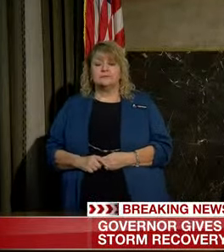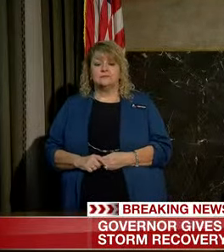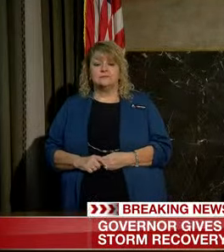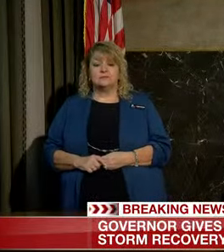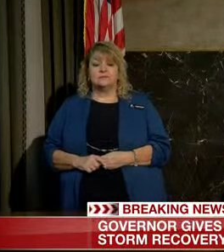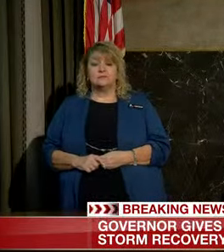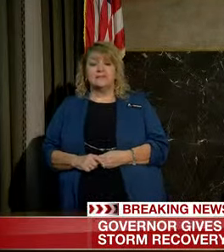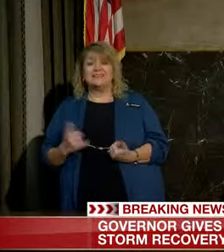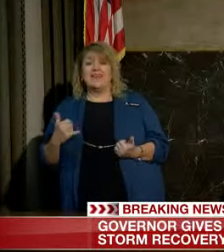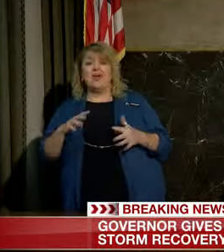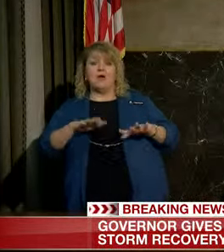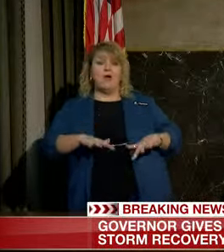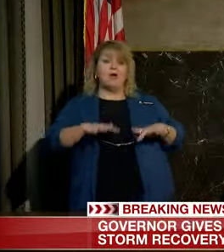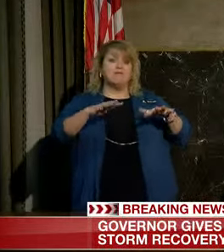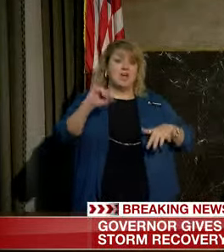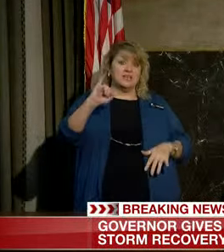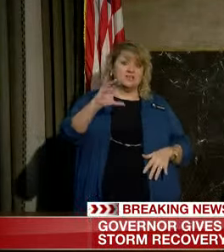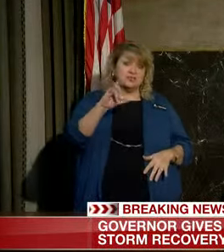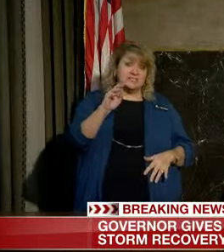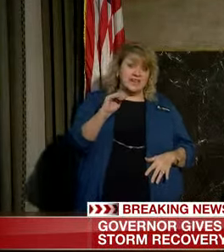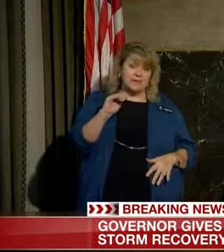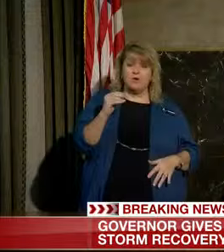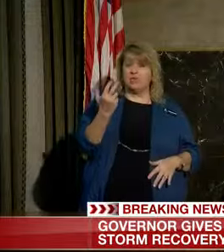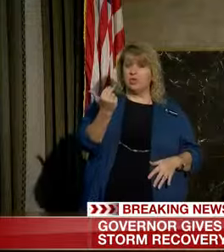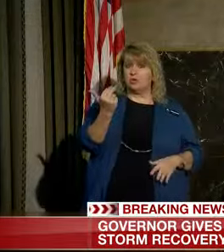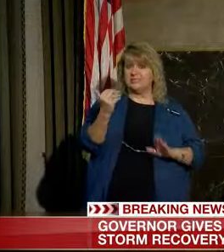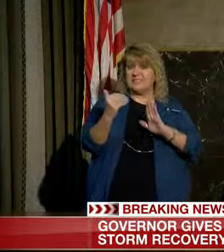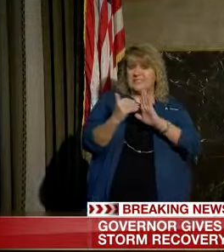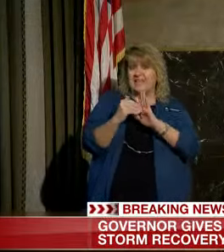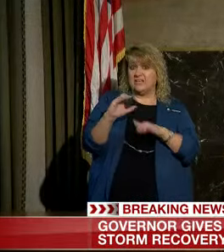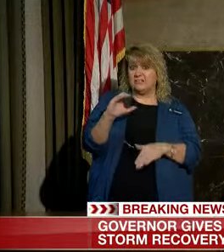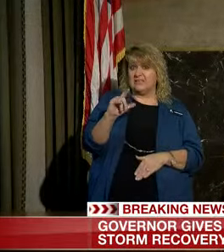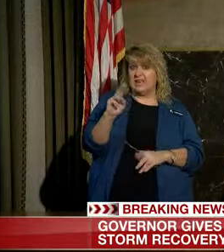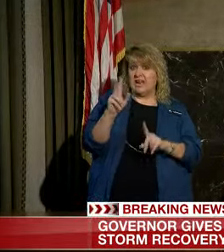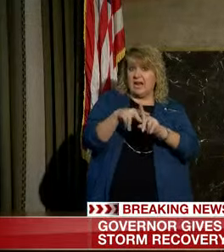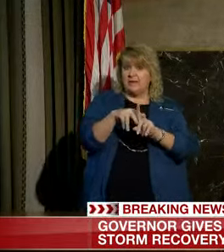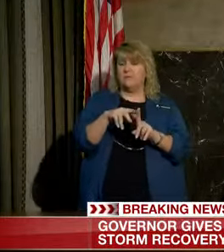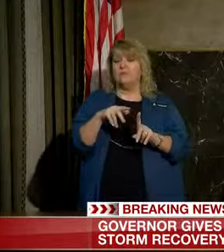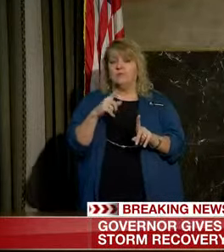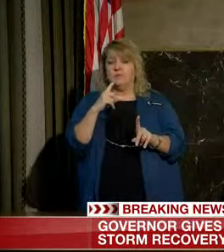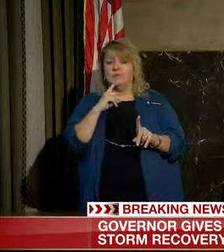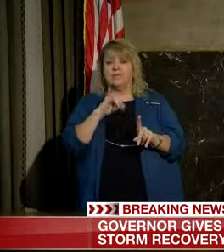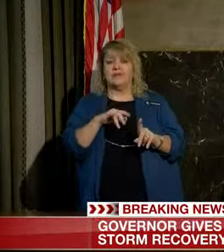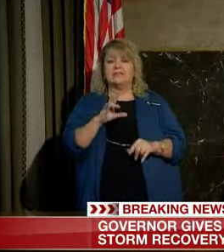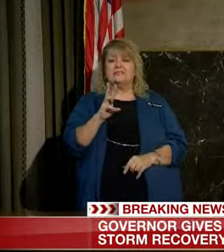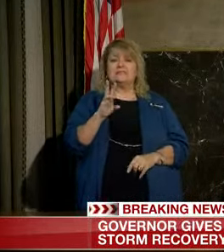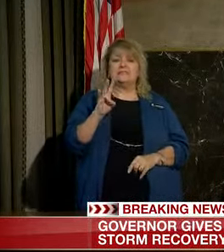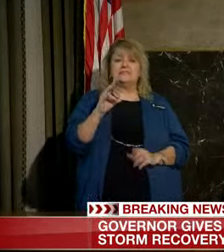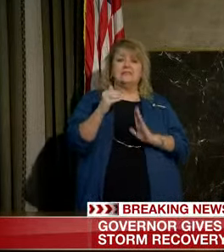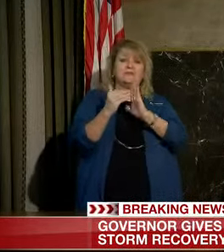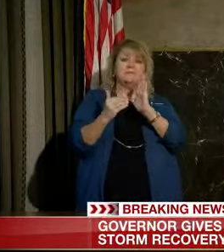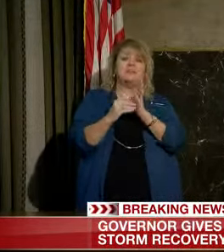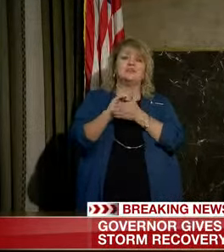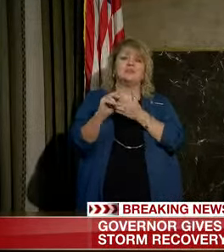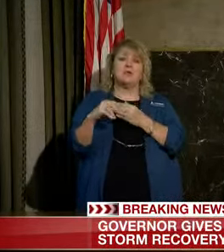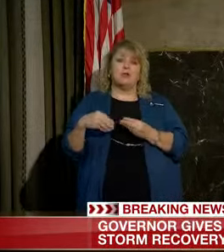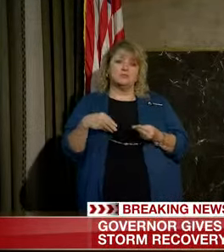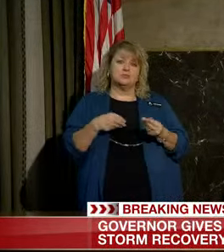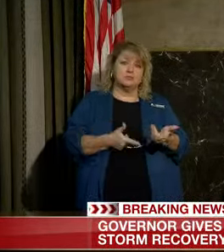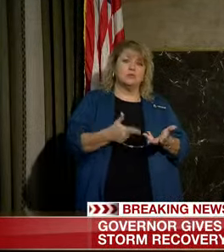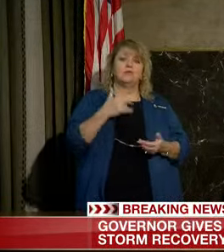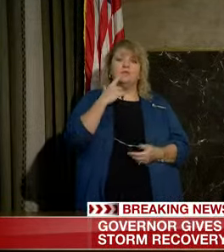With respect to flood insurance claims, there have been almost 13,000 claims filed in Louisiana. About $67 million has thus